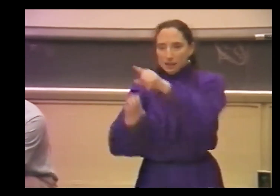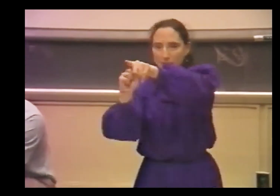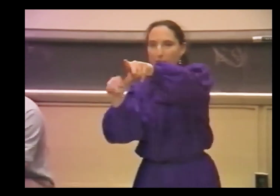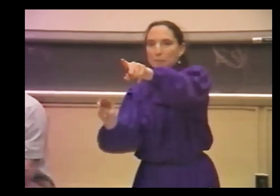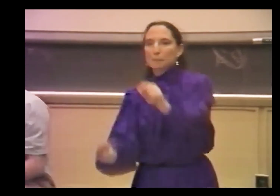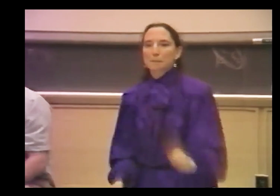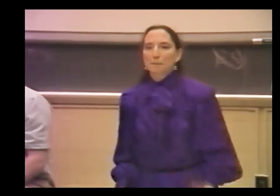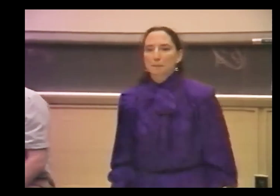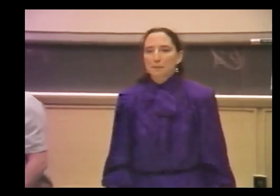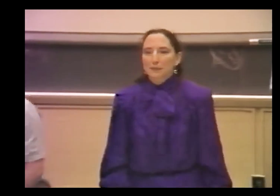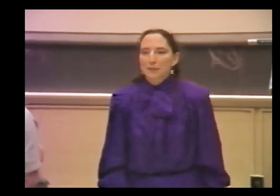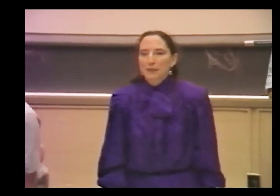Sam?